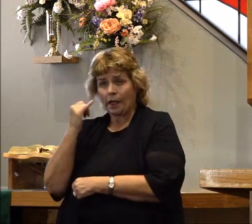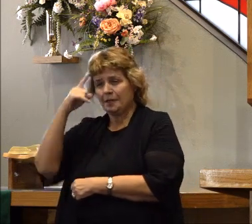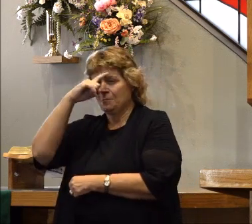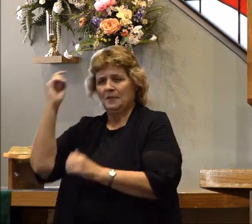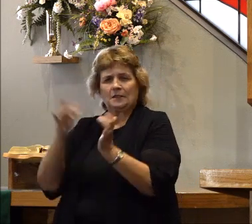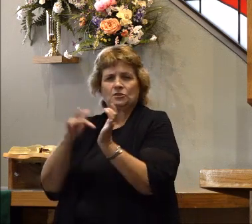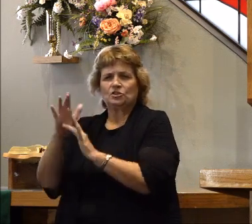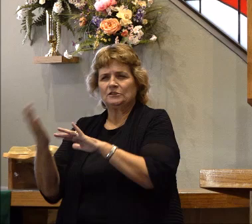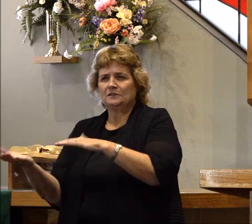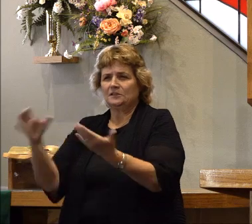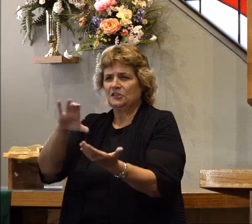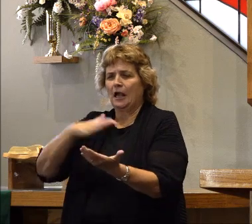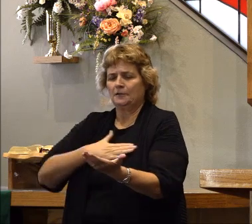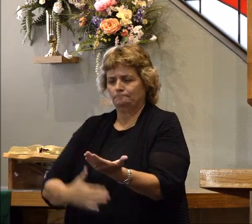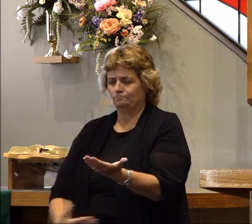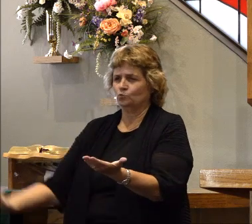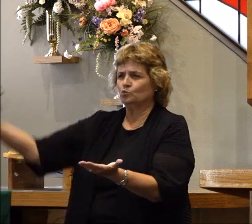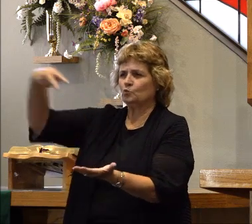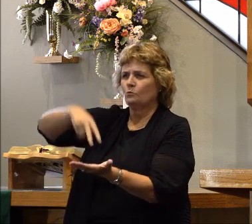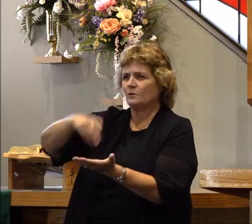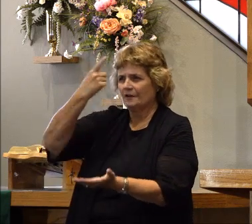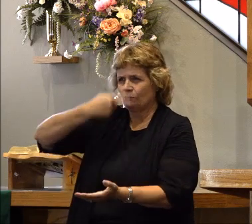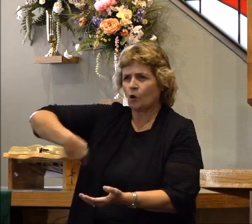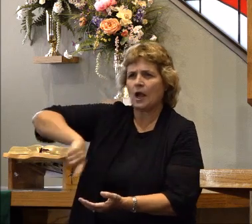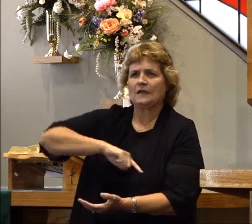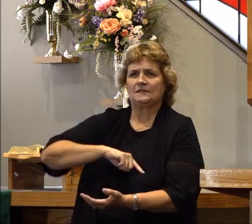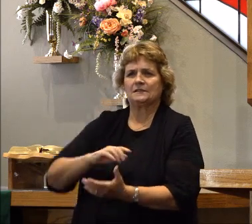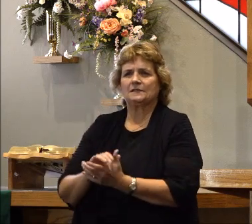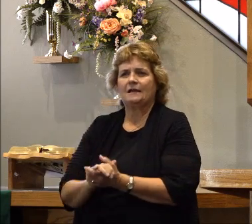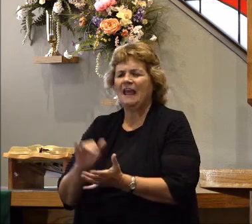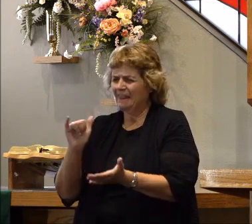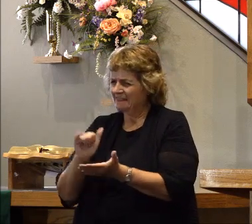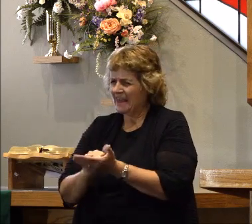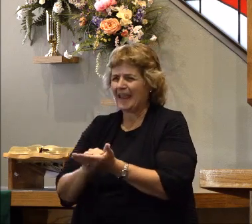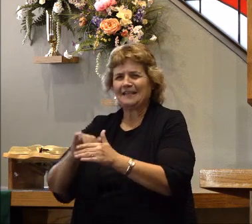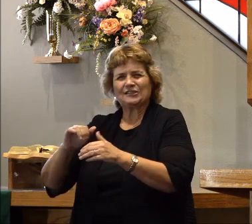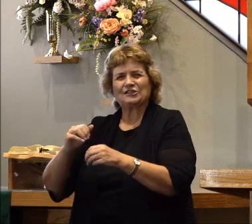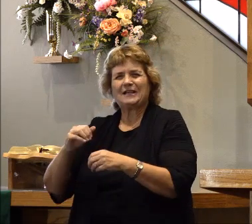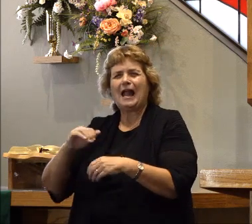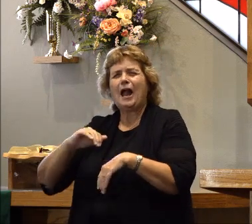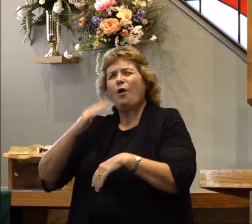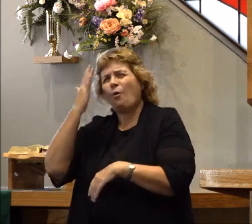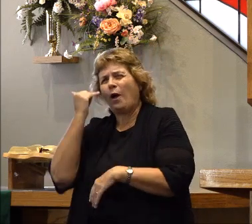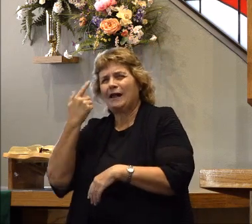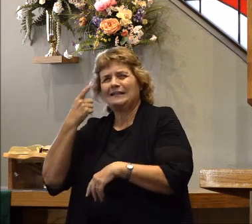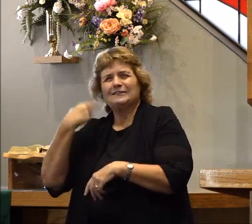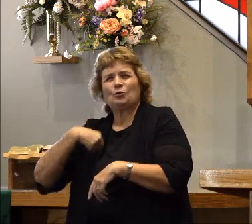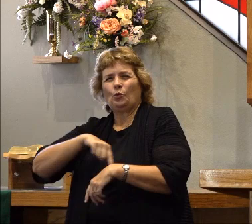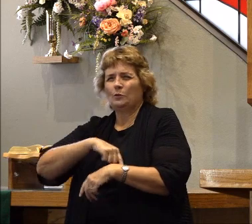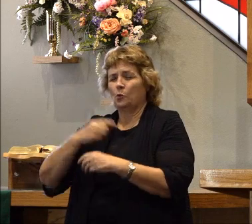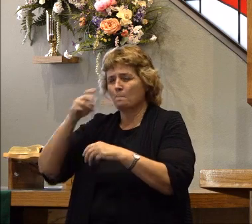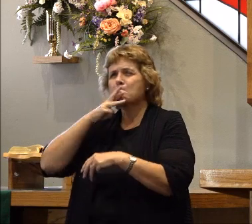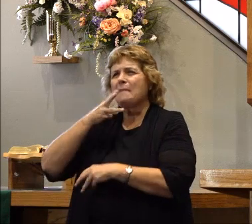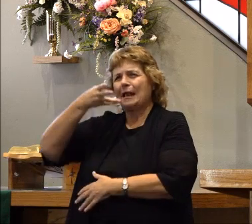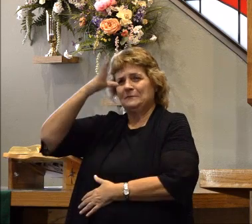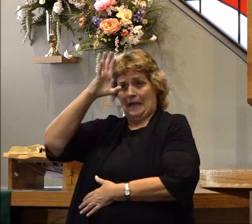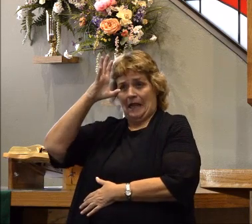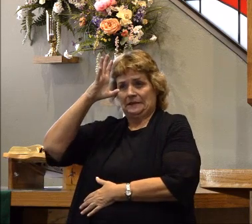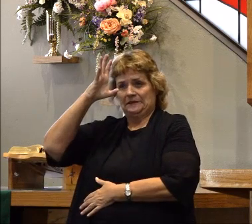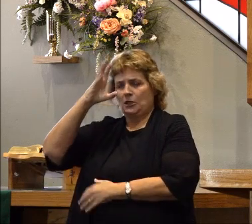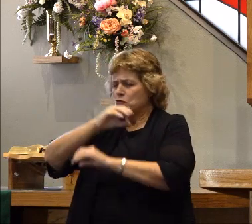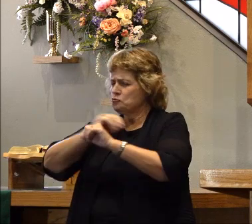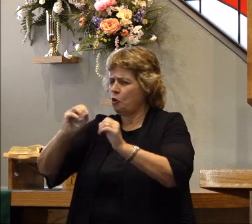resurrection. That is what we are baptized into, and no one can take it from us. And